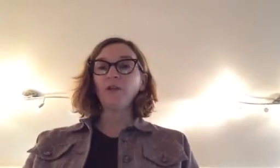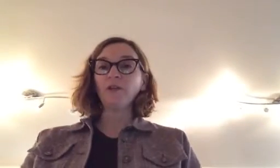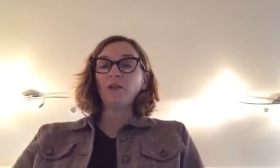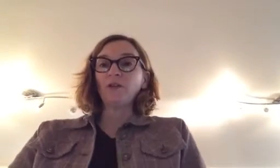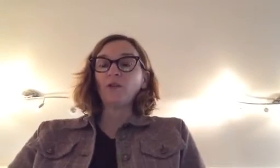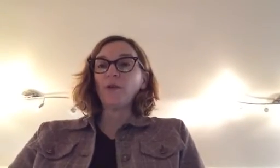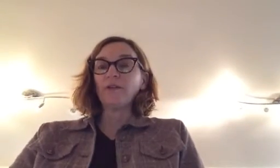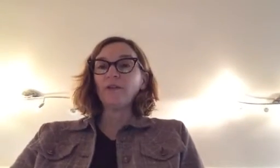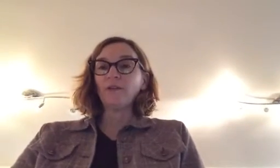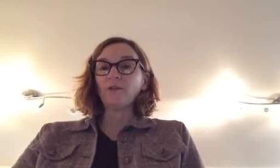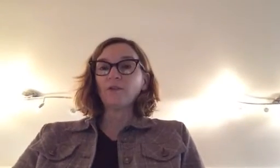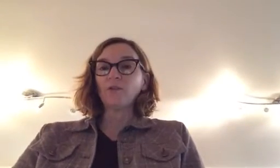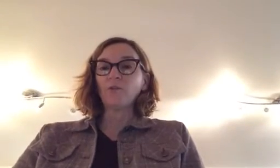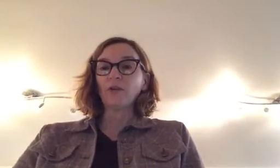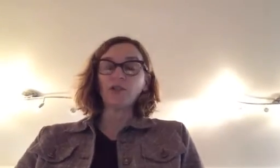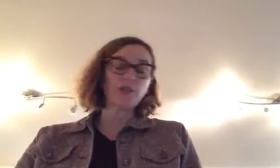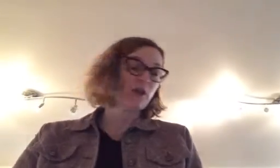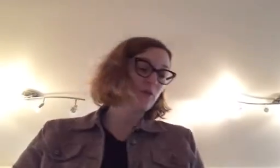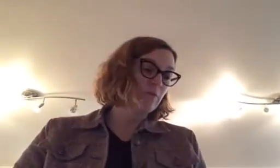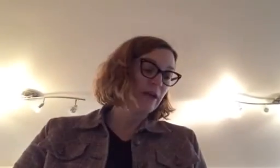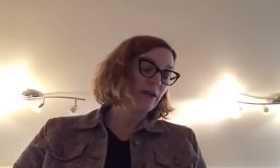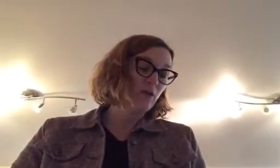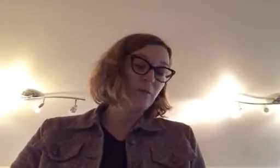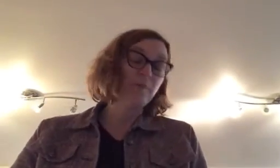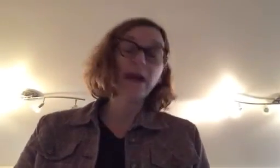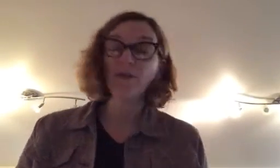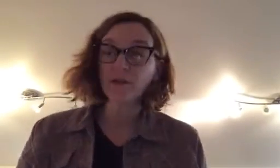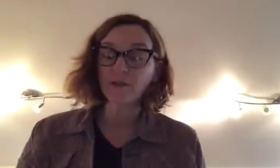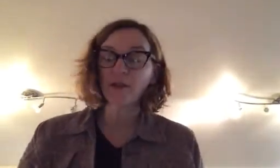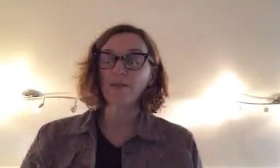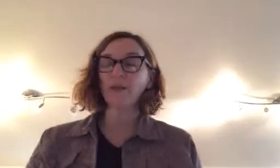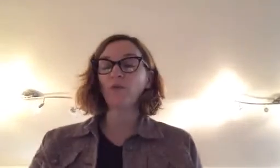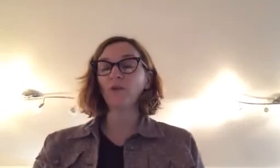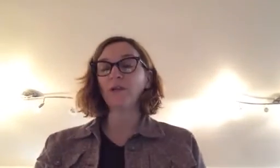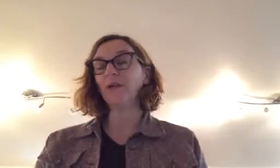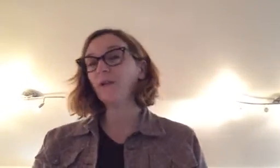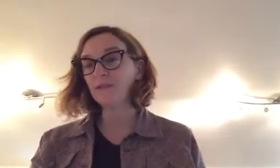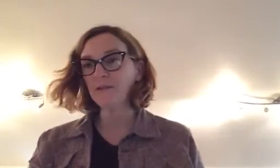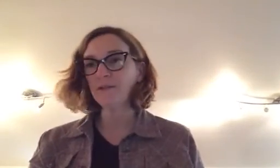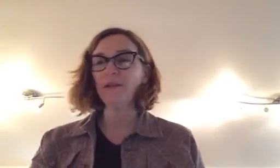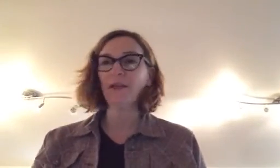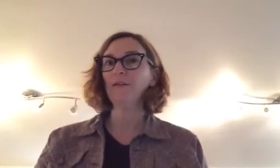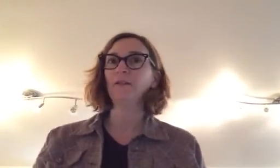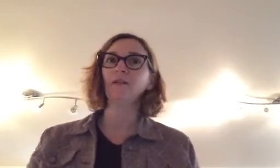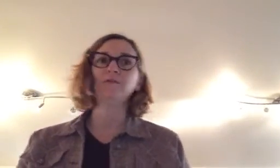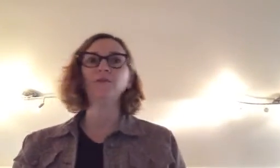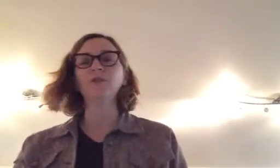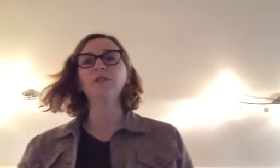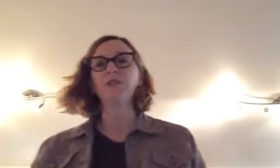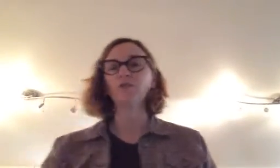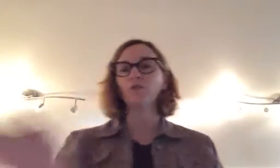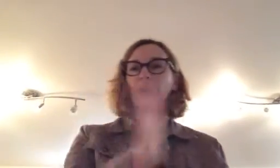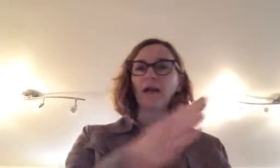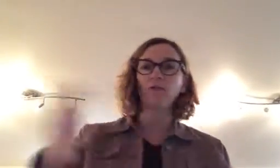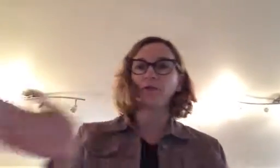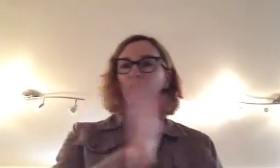including the great thinkers were just as at home in Paris as they were in London. And again, you can see the sort of back and forth